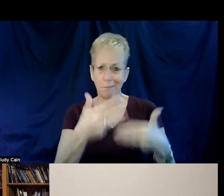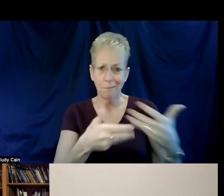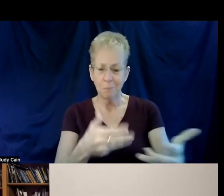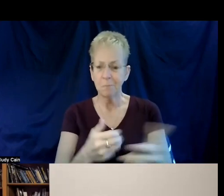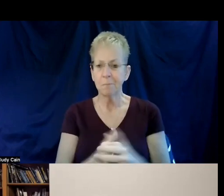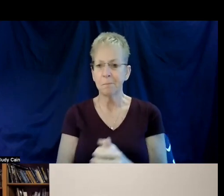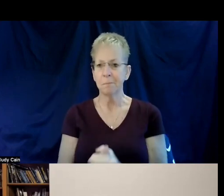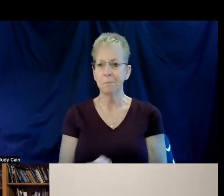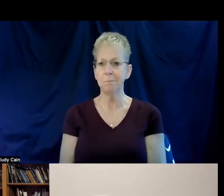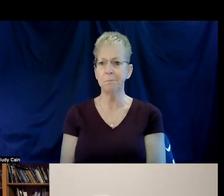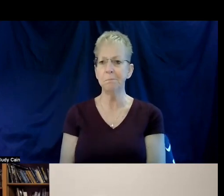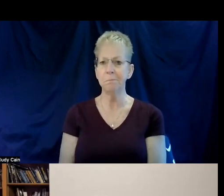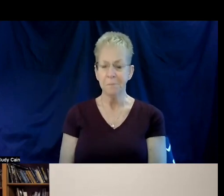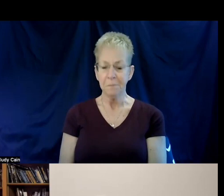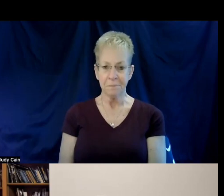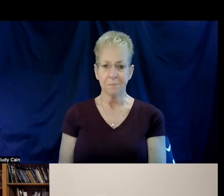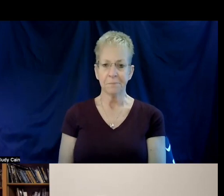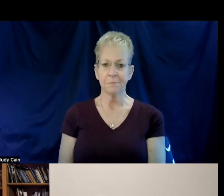a plus. Mhm.